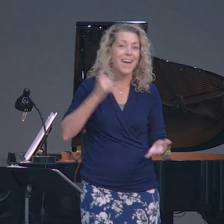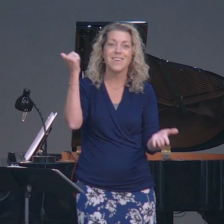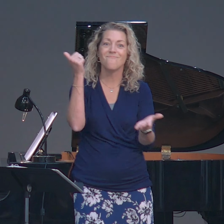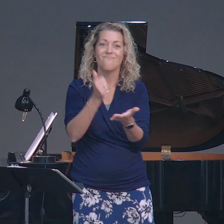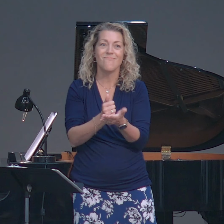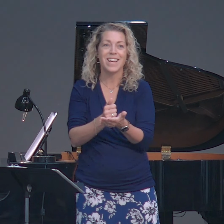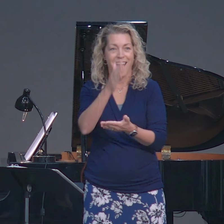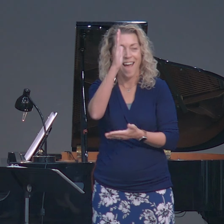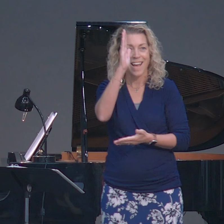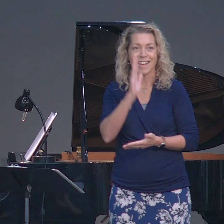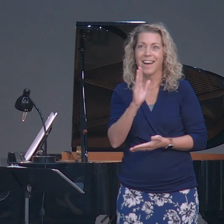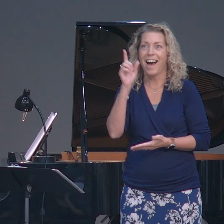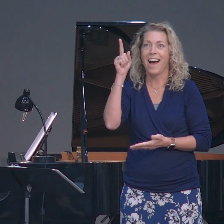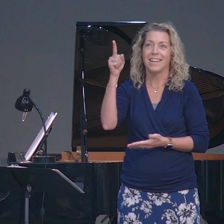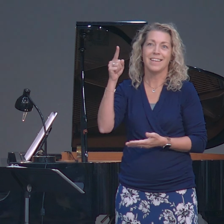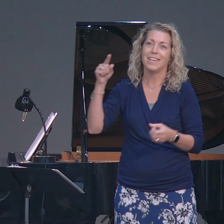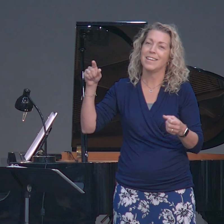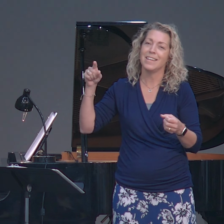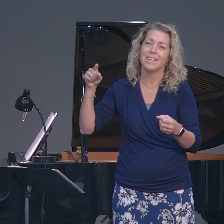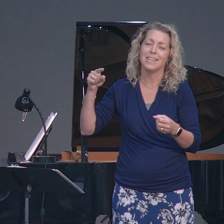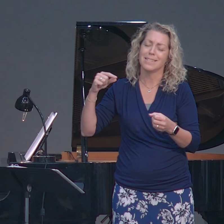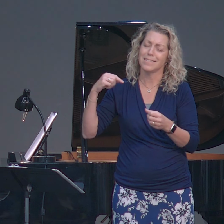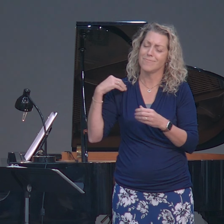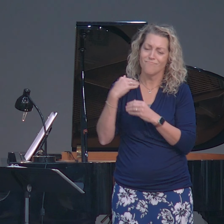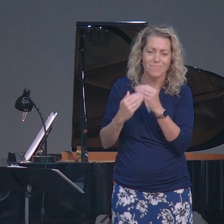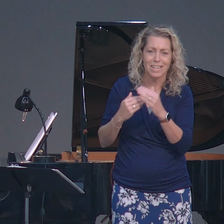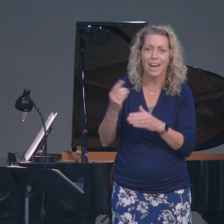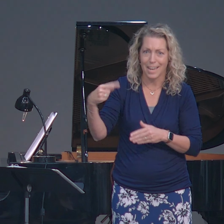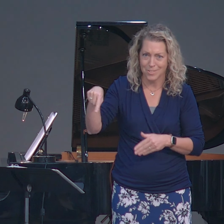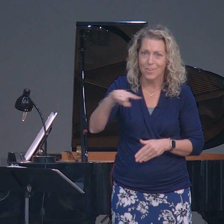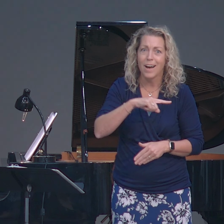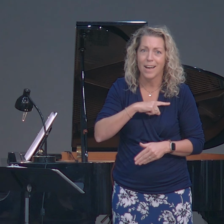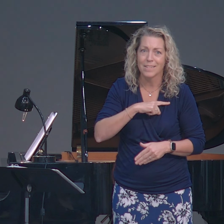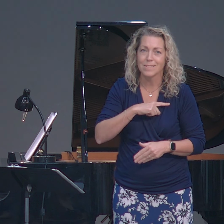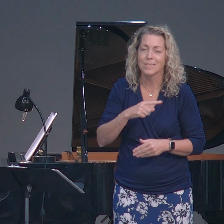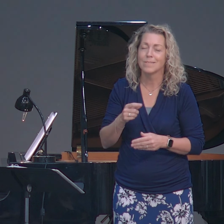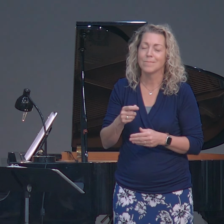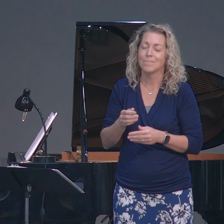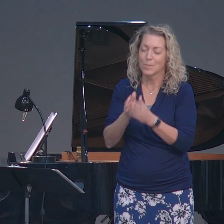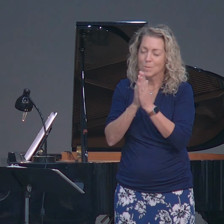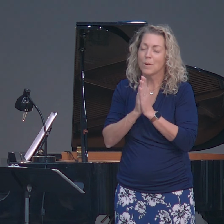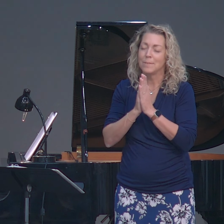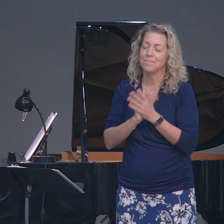Amen. God has been so gracious to us, hasn't he? Please pray with me.